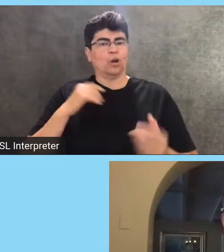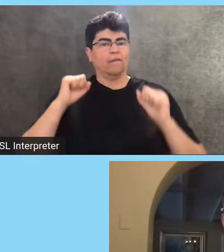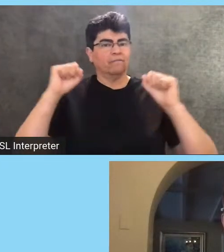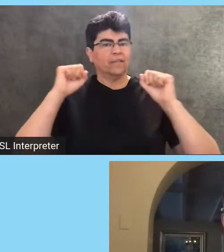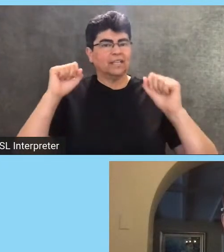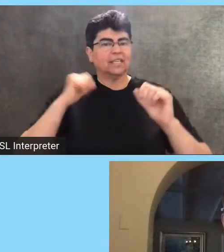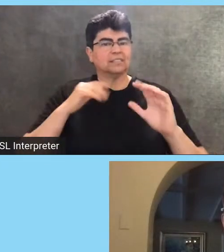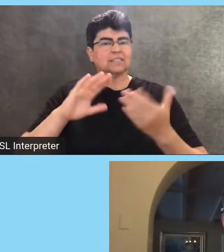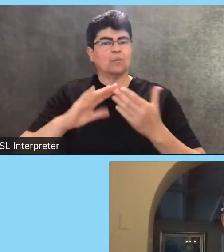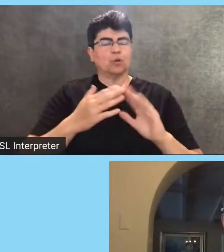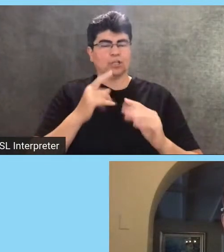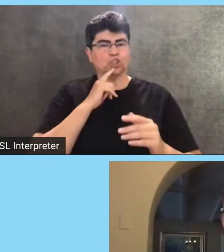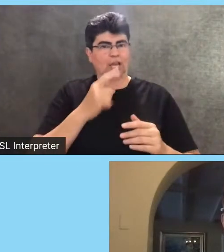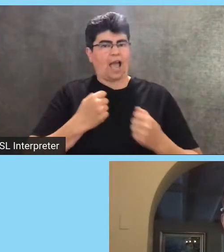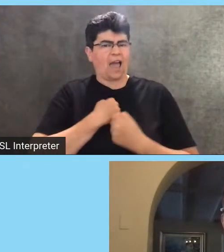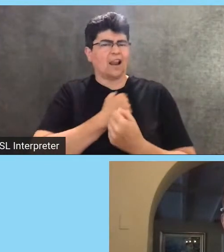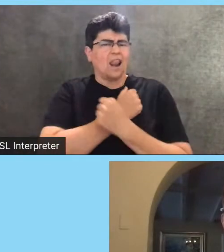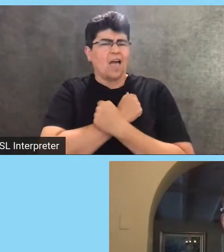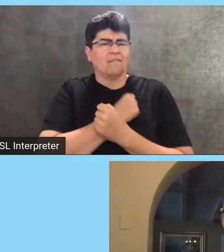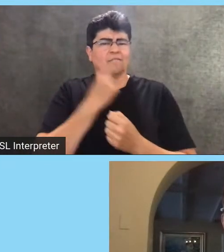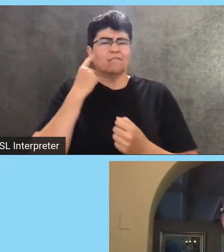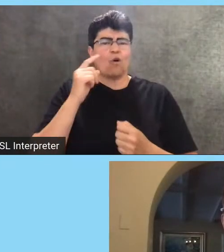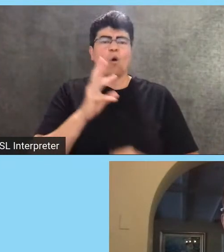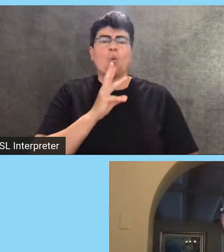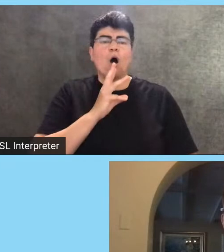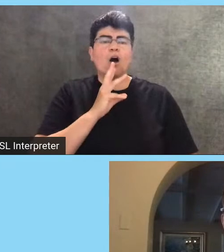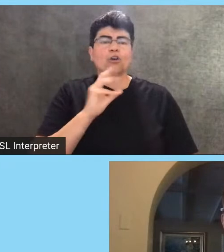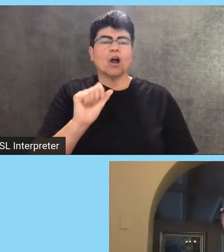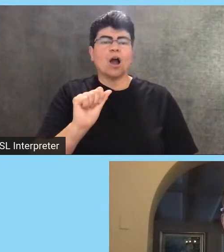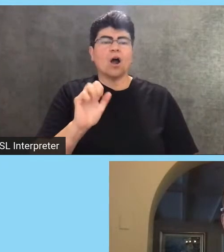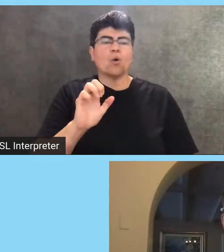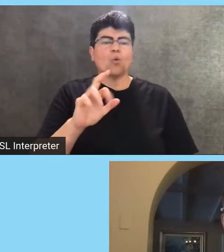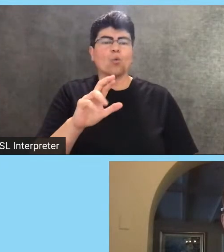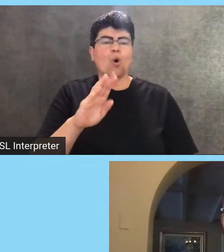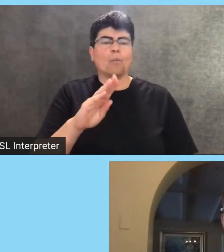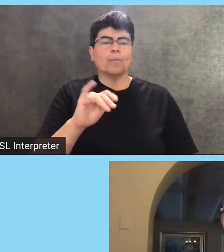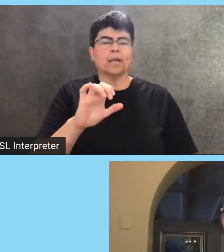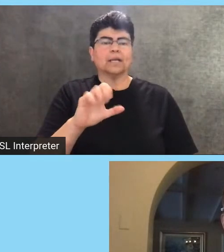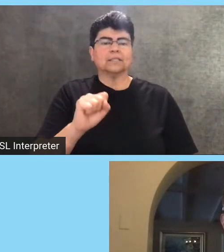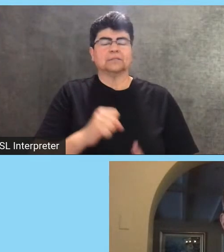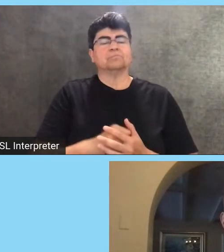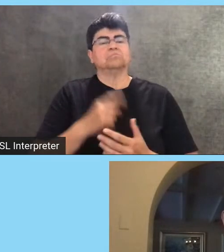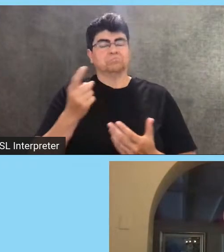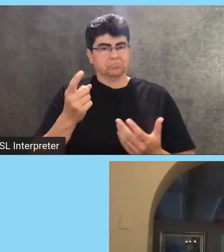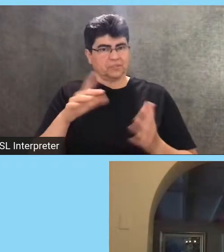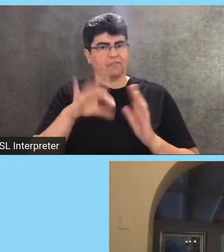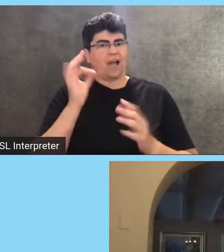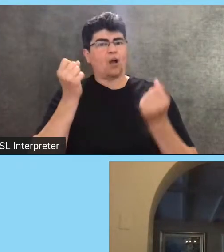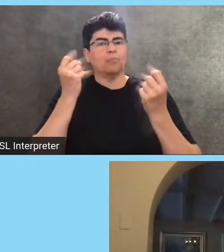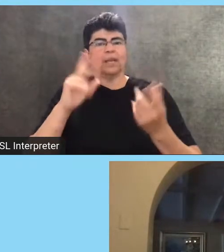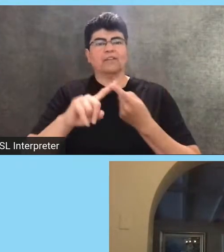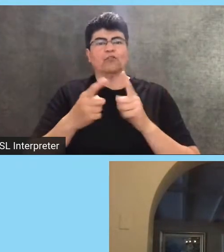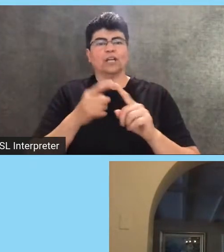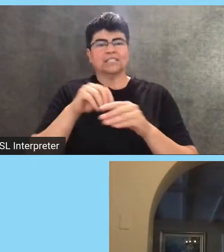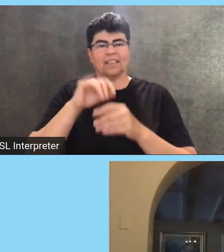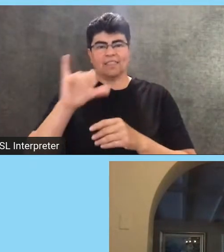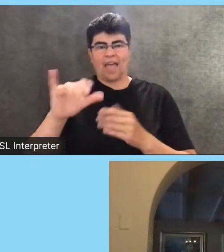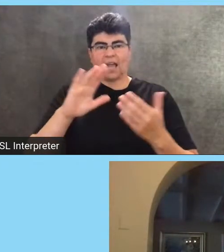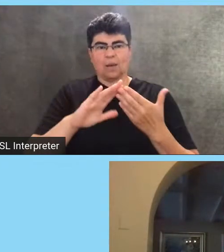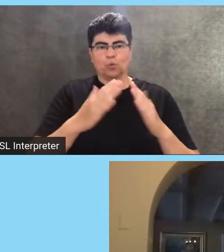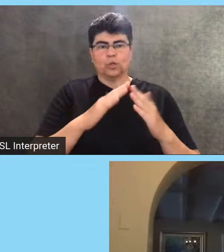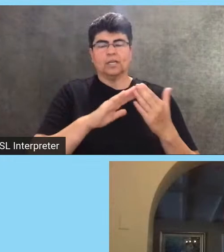she especially had a love for water aerobics. And she found a lot of friends in that community, and